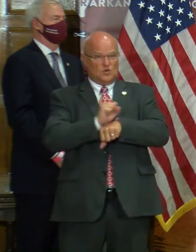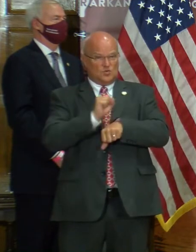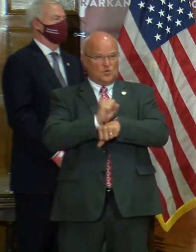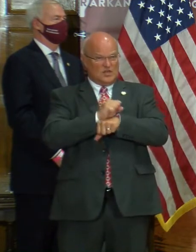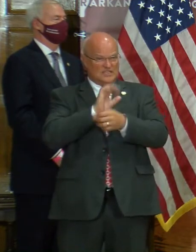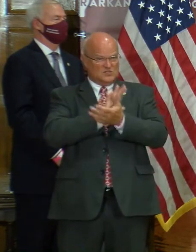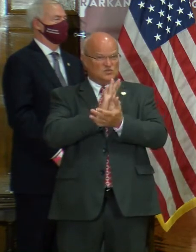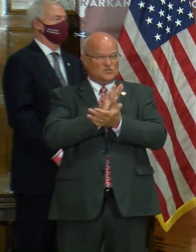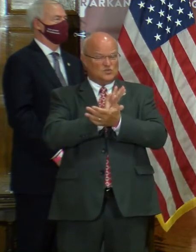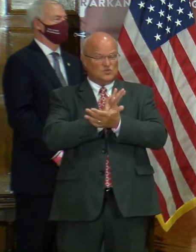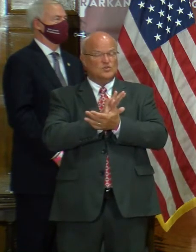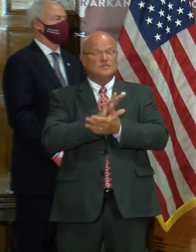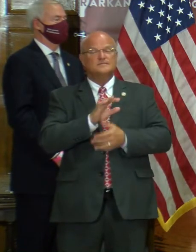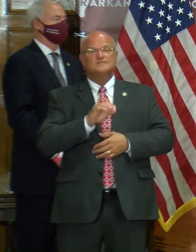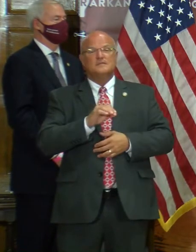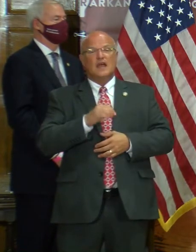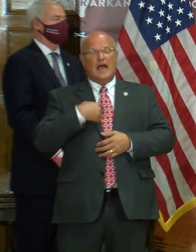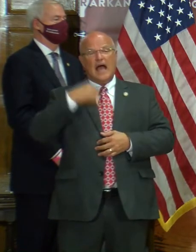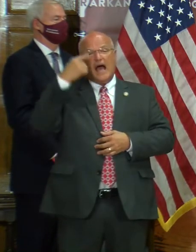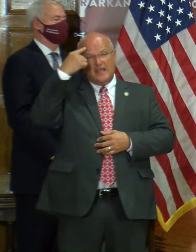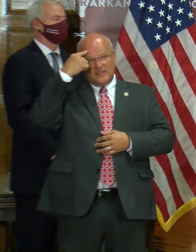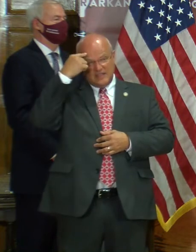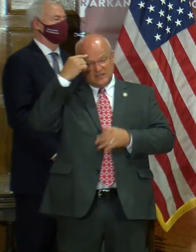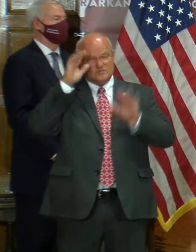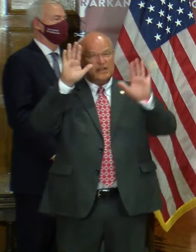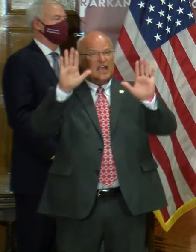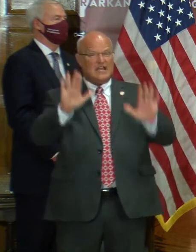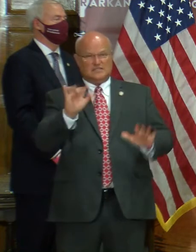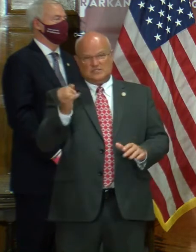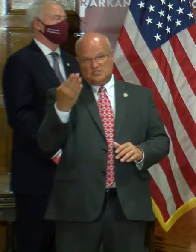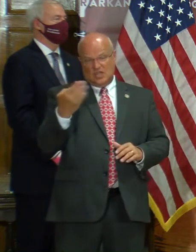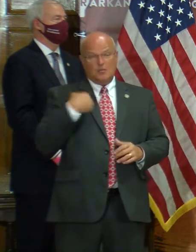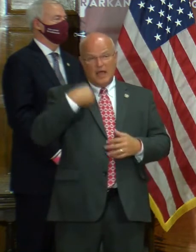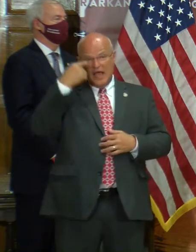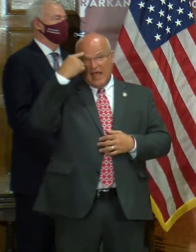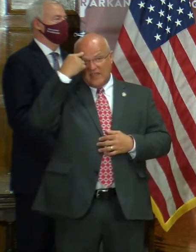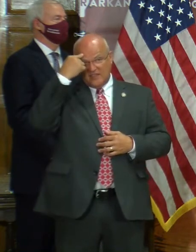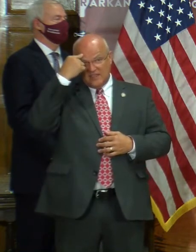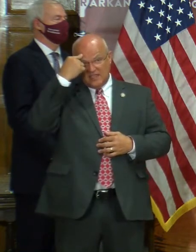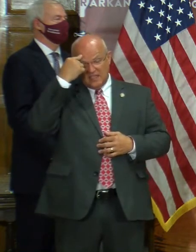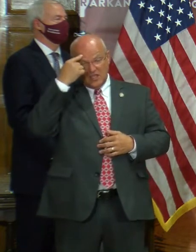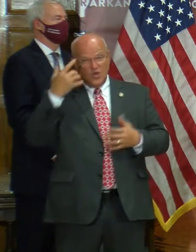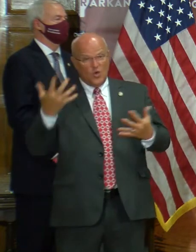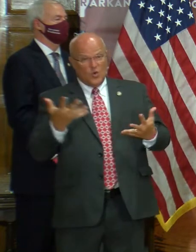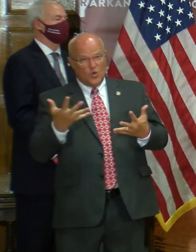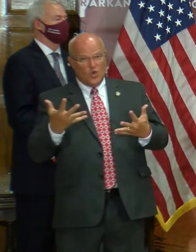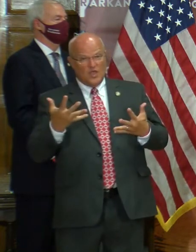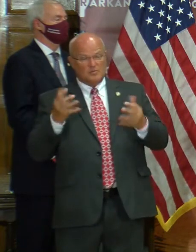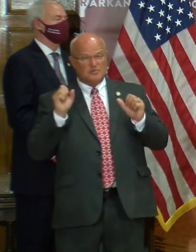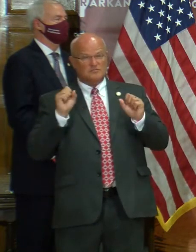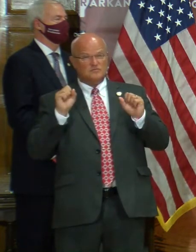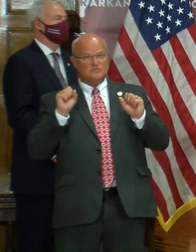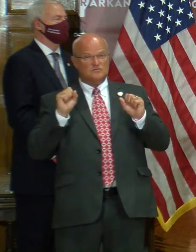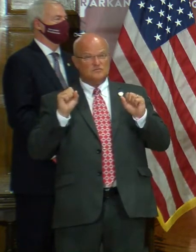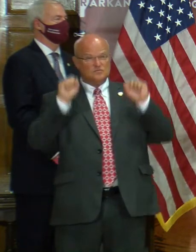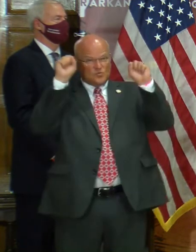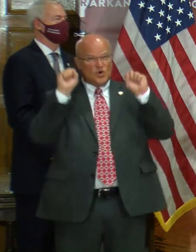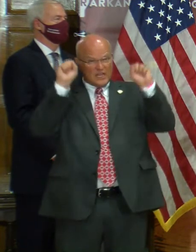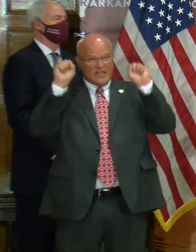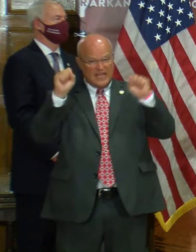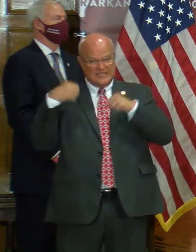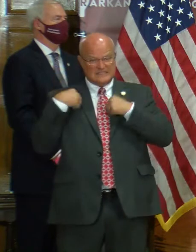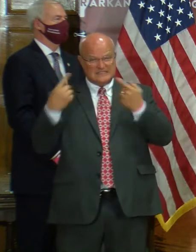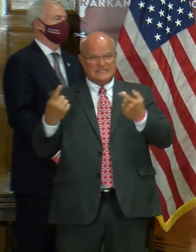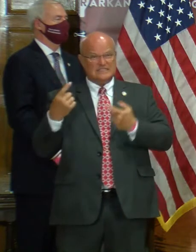in the school, Steve. I think they've done an excellent job. I think what we've been working out now since June 1st, so tomorrow is